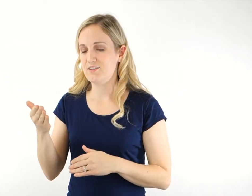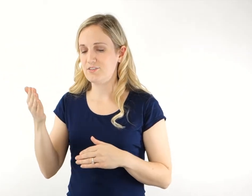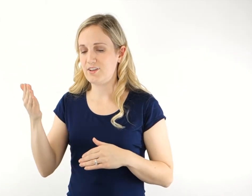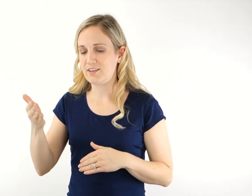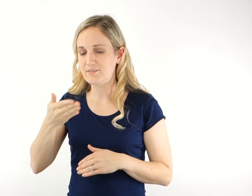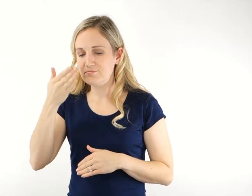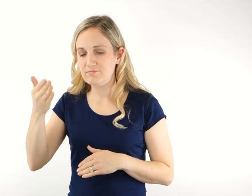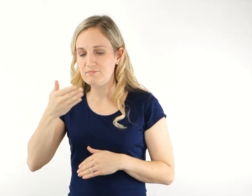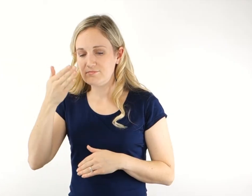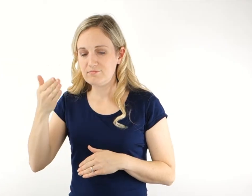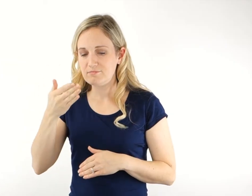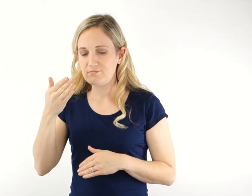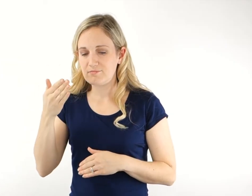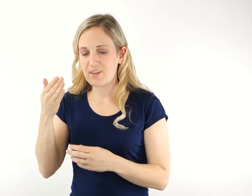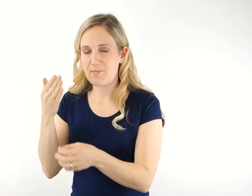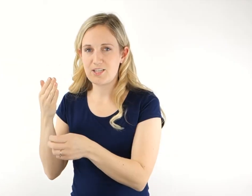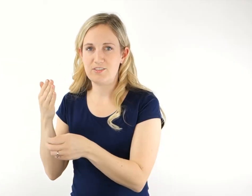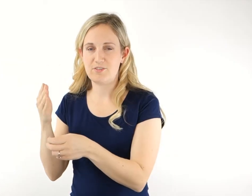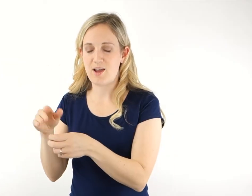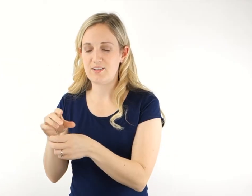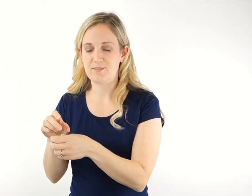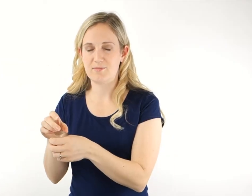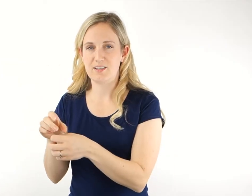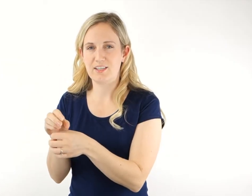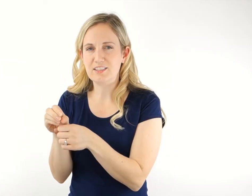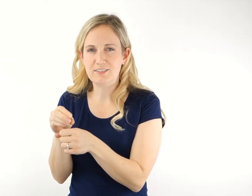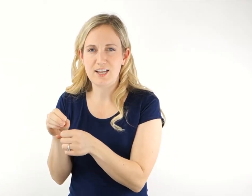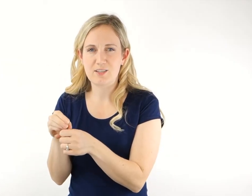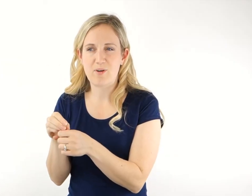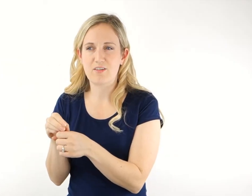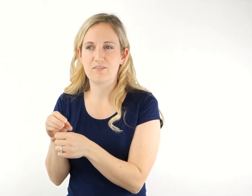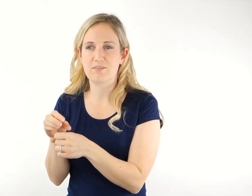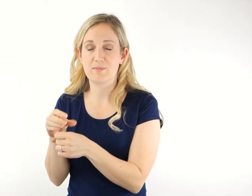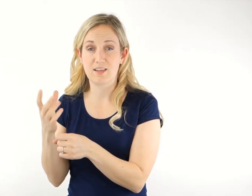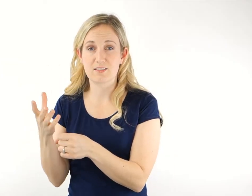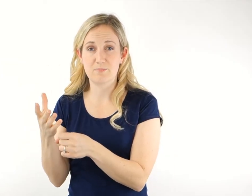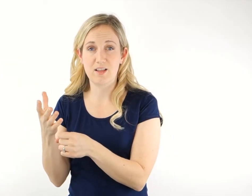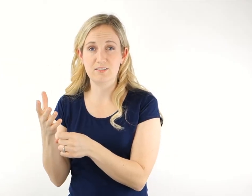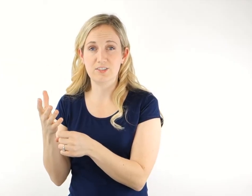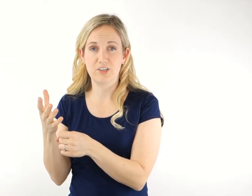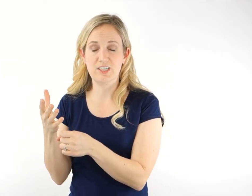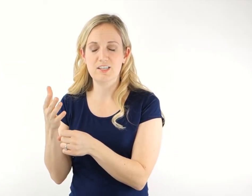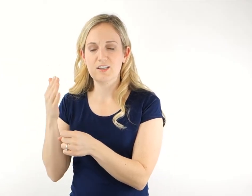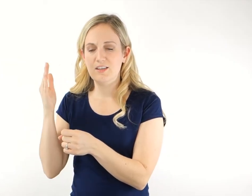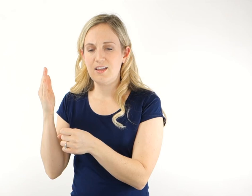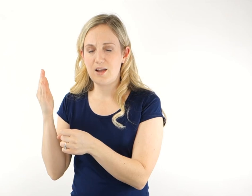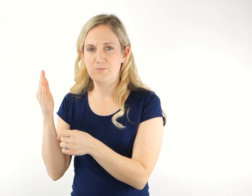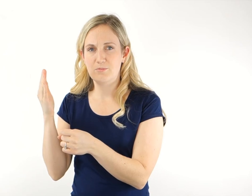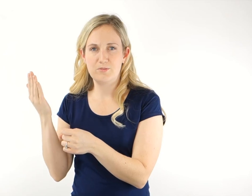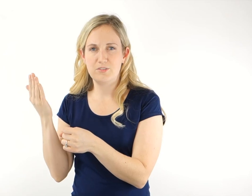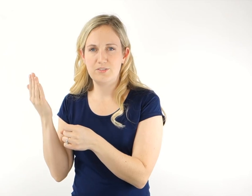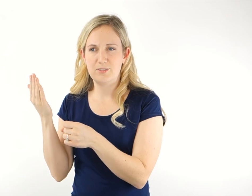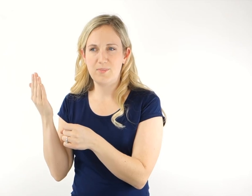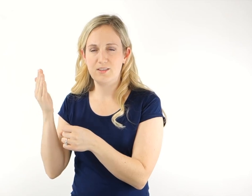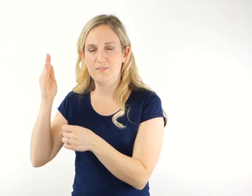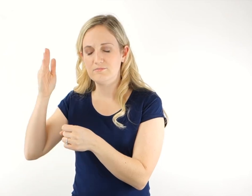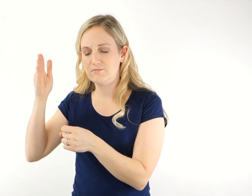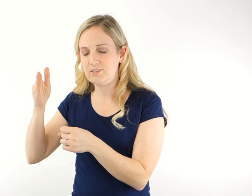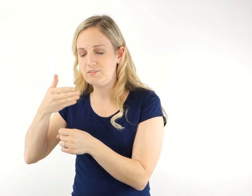you're like, imagine if you had something like a little tiny bottle of something that smelled good. What would you do to smell it? You'd